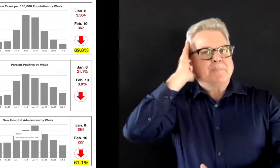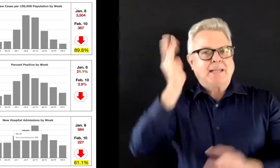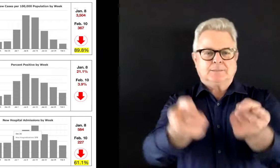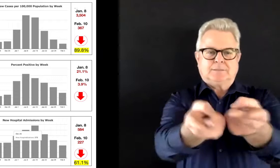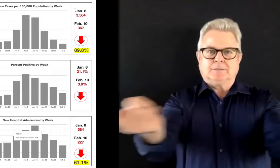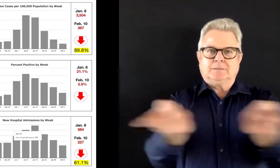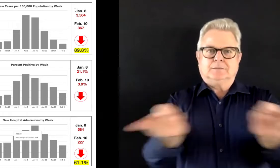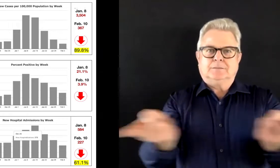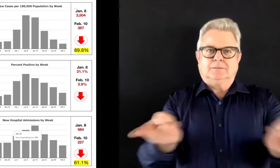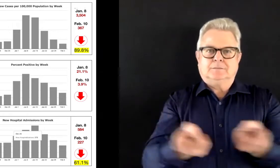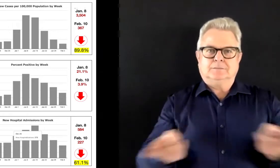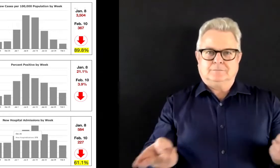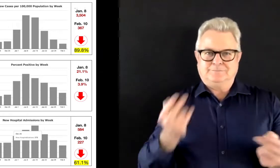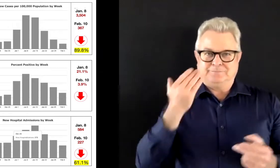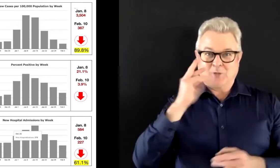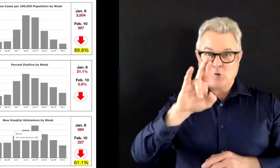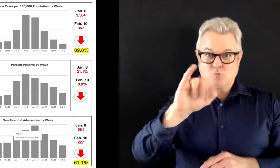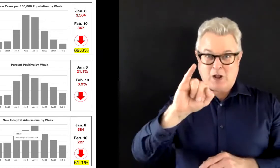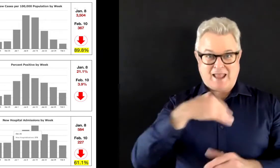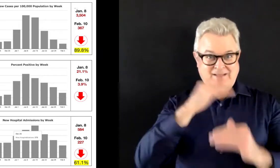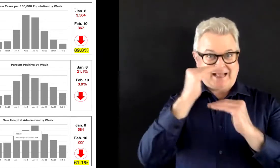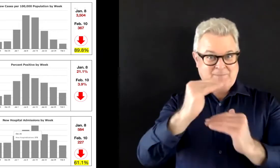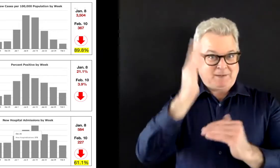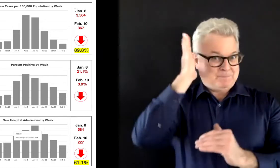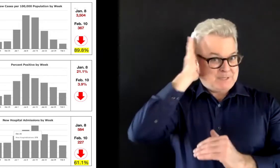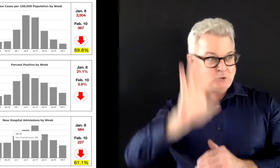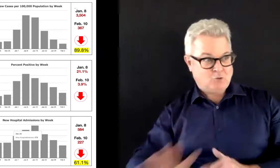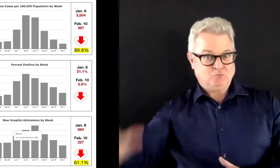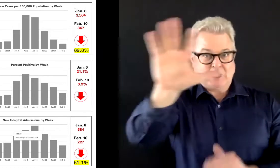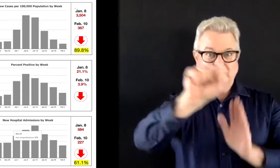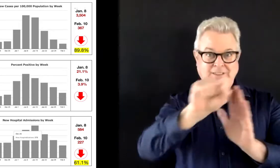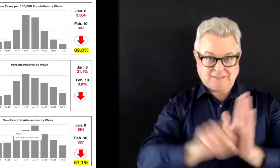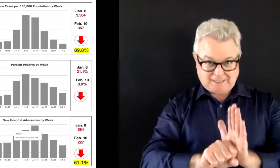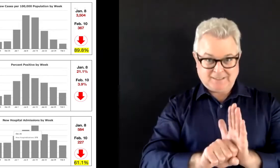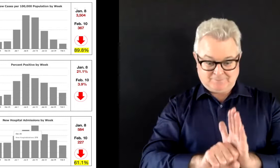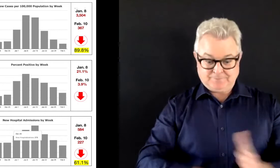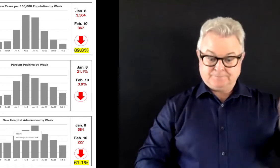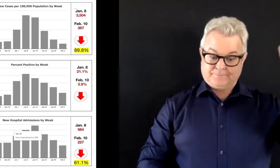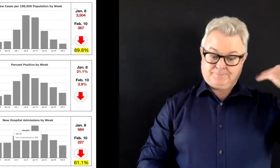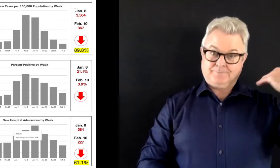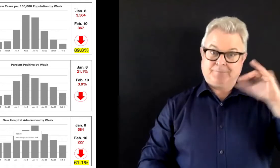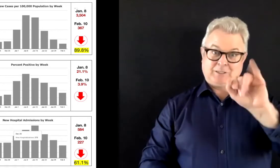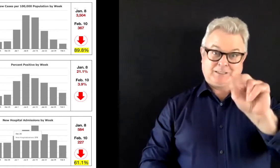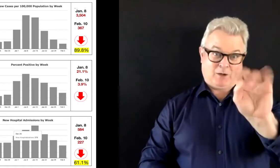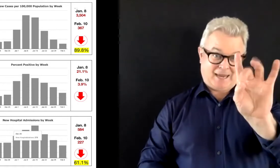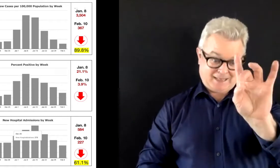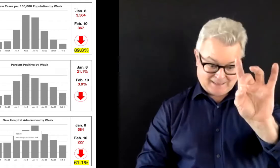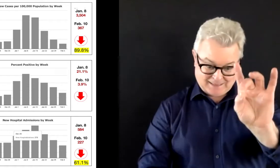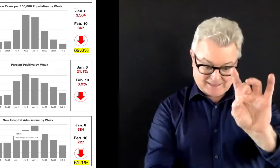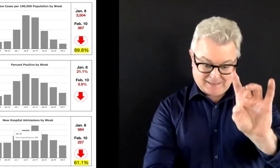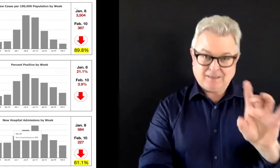factor is the hospitalization rate in terms of bed facilities. Now, Rhode Island has had a limited space for